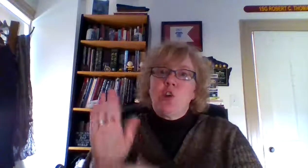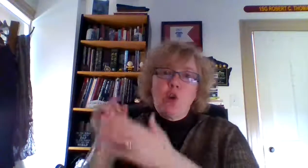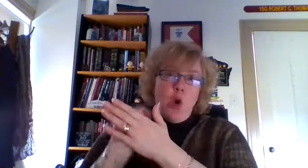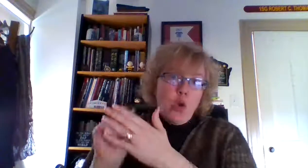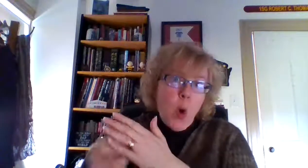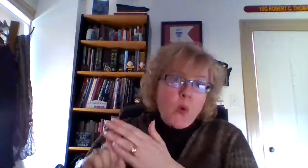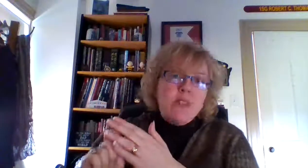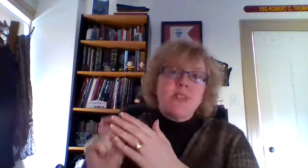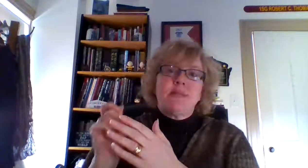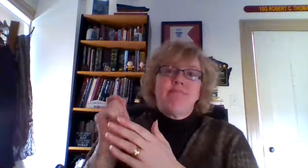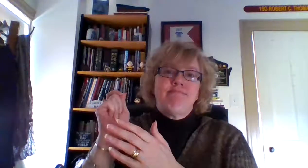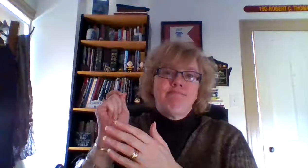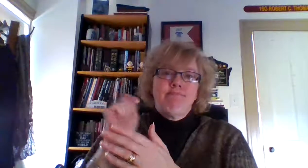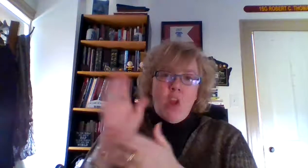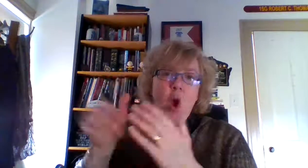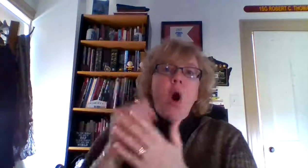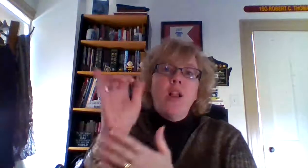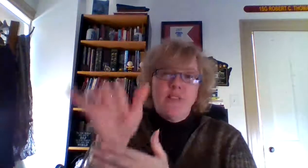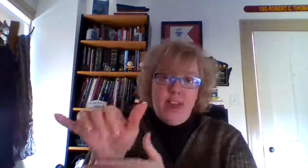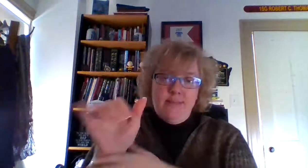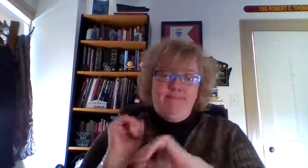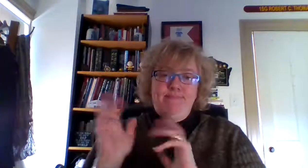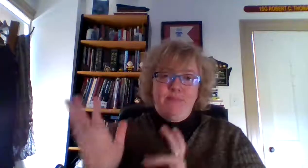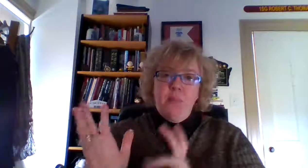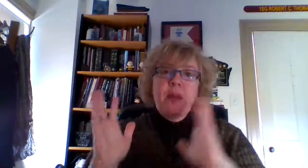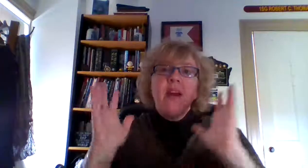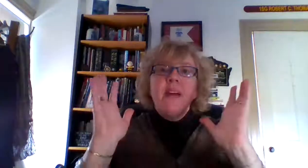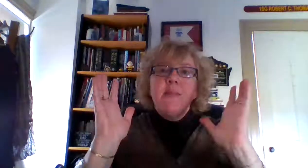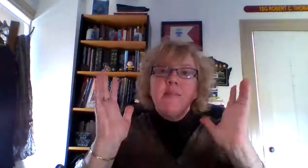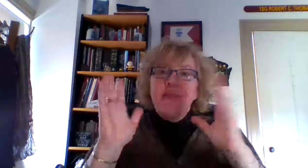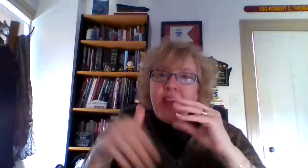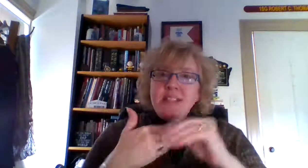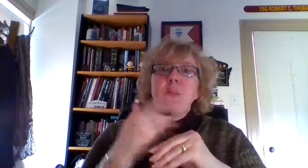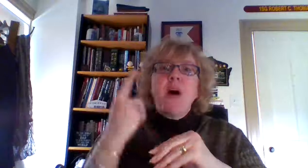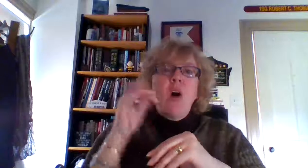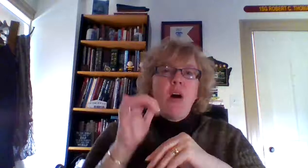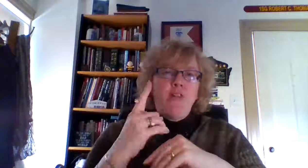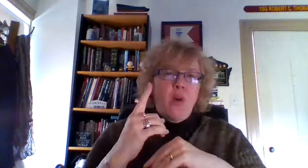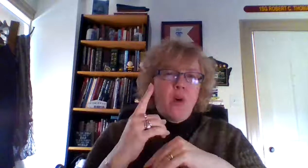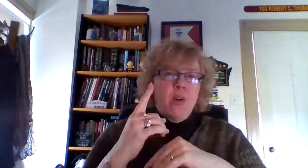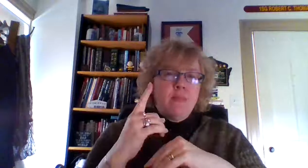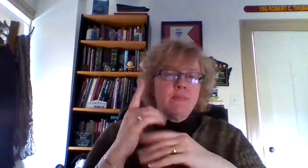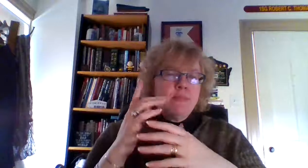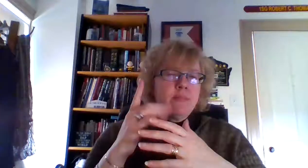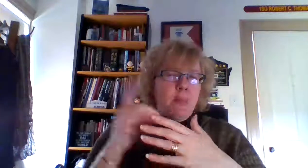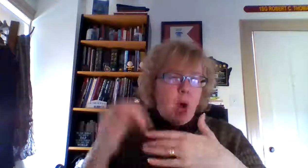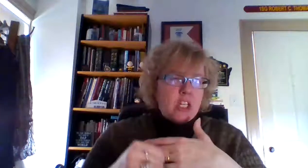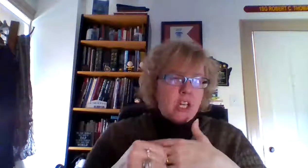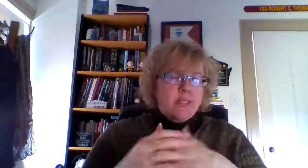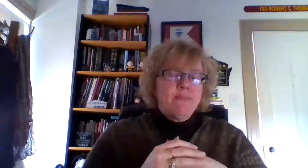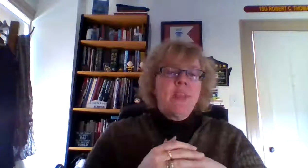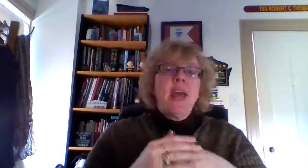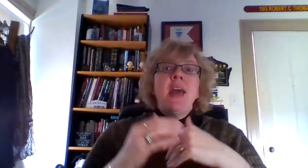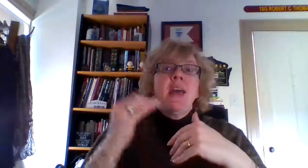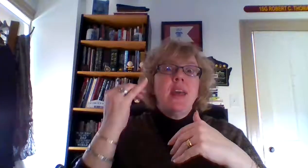your notes, all of that. So that's about all for the project. If